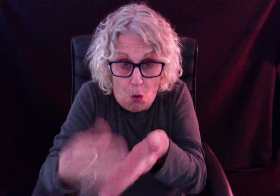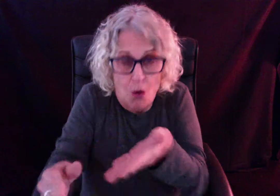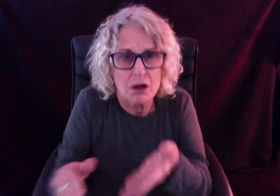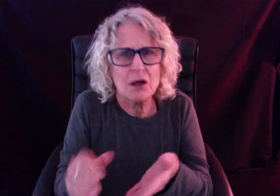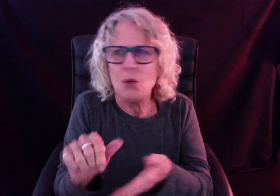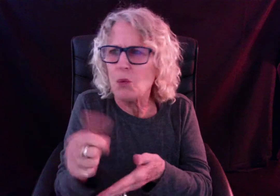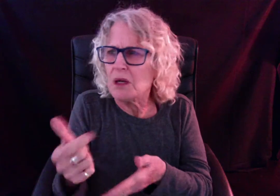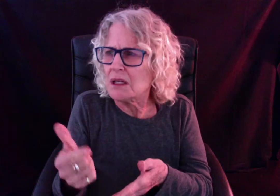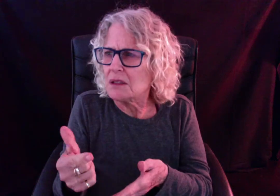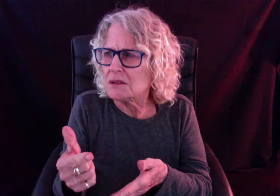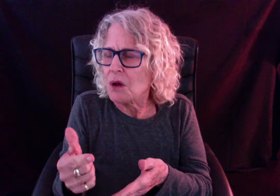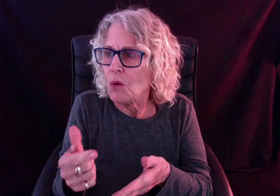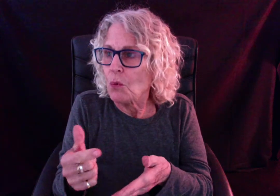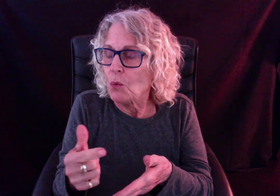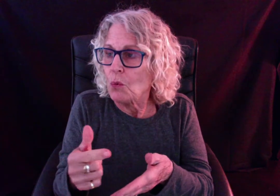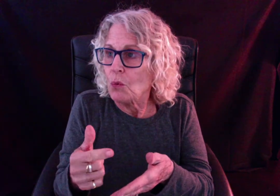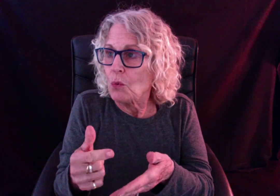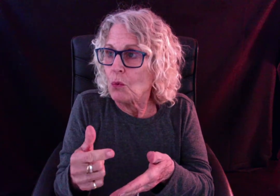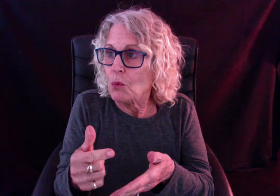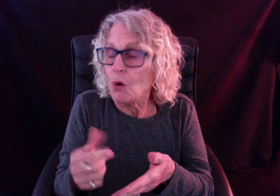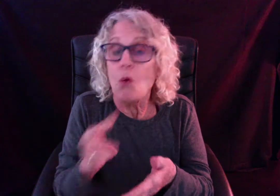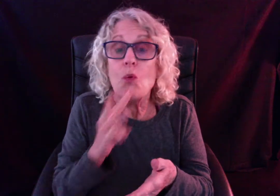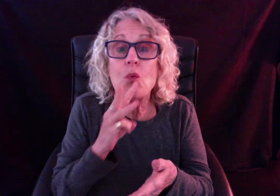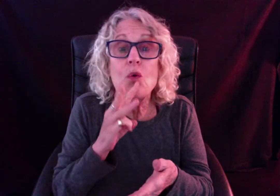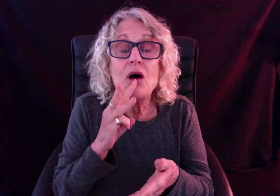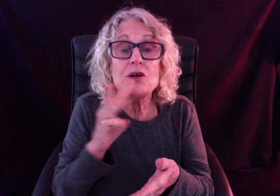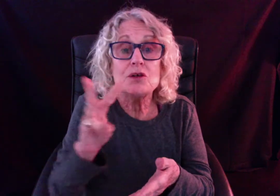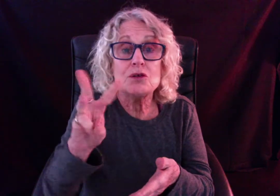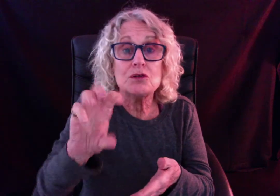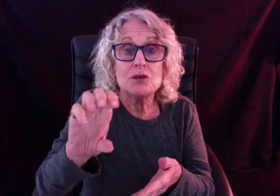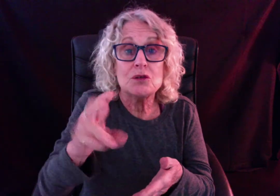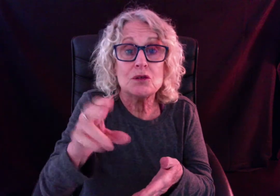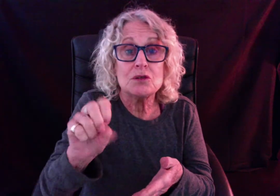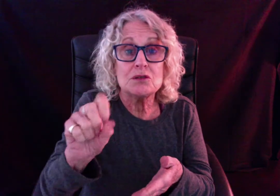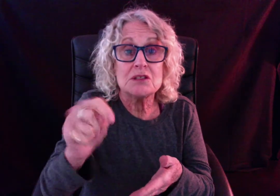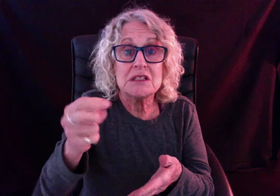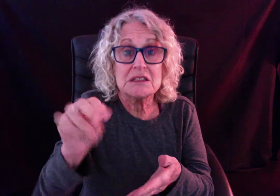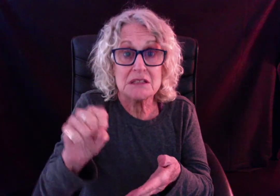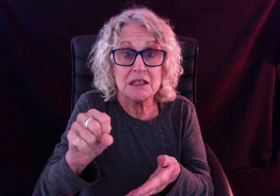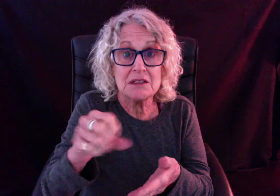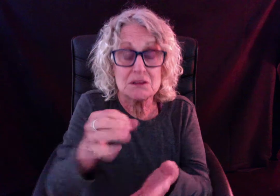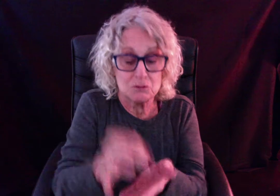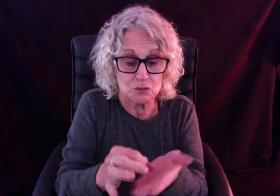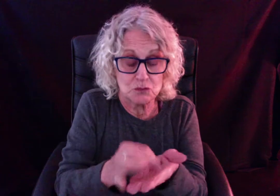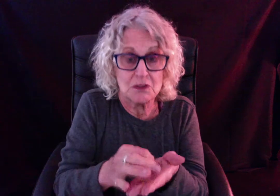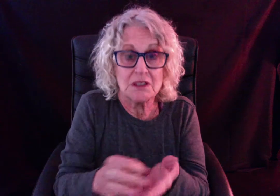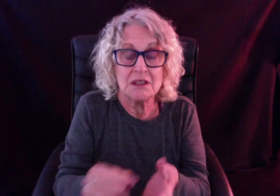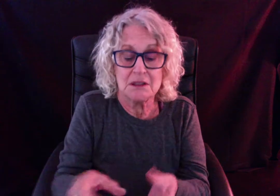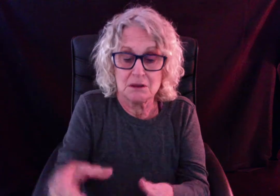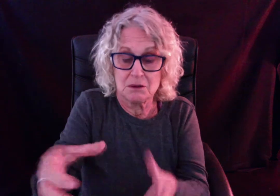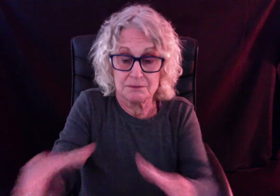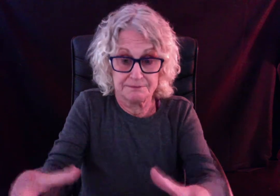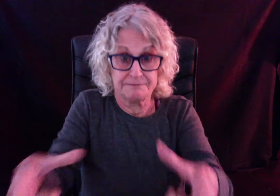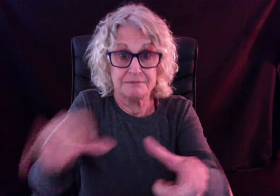Oh, the water chestnuts. And you stir that in the iron skillet. You heat that